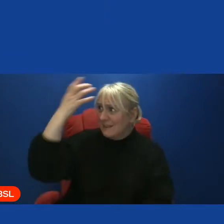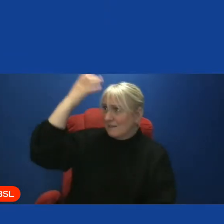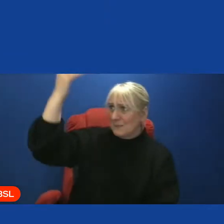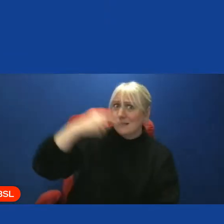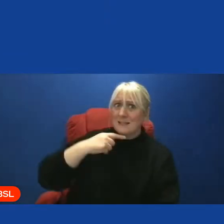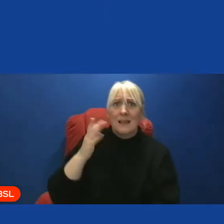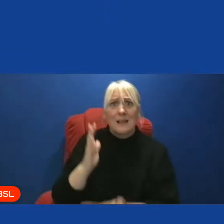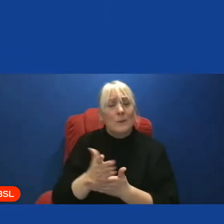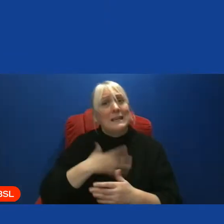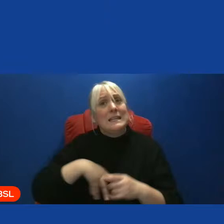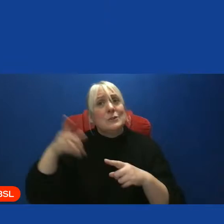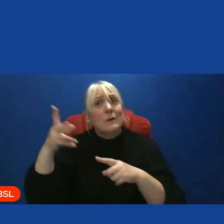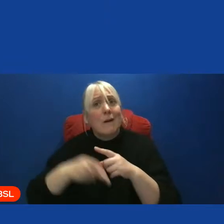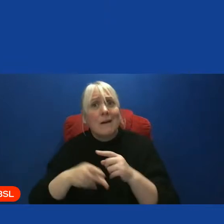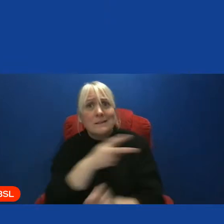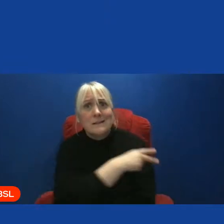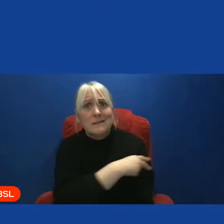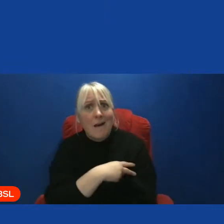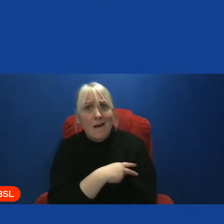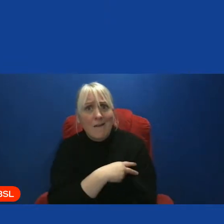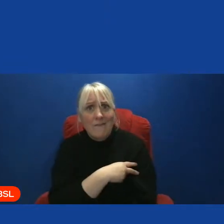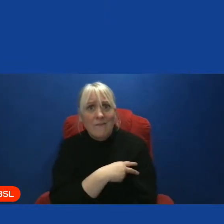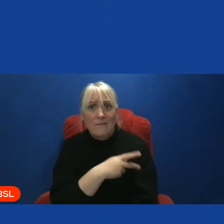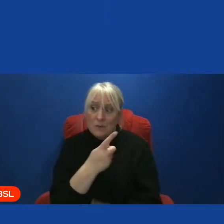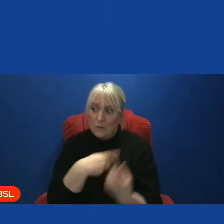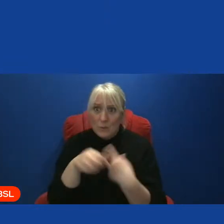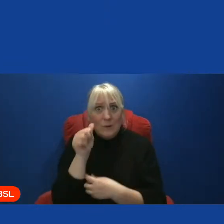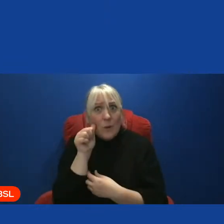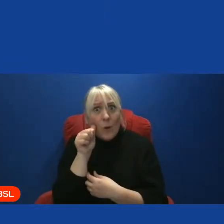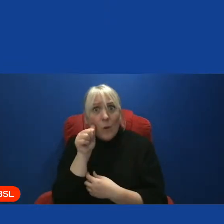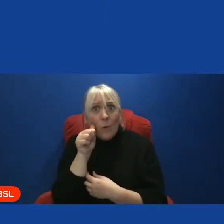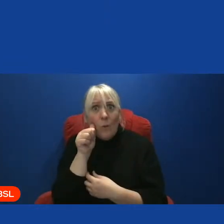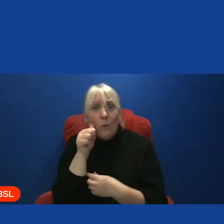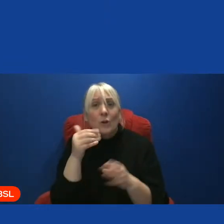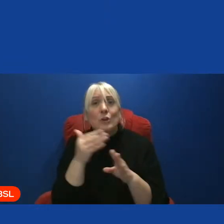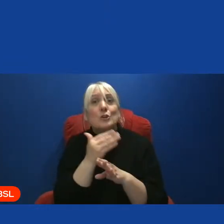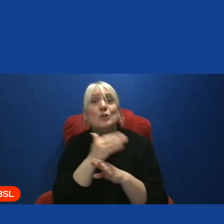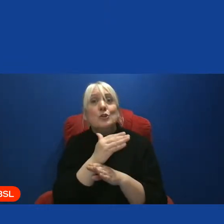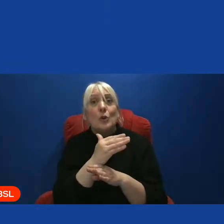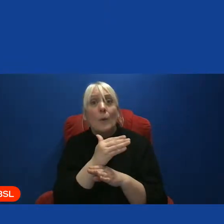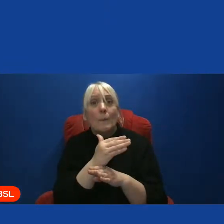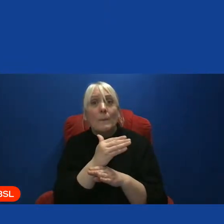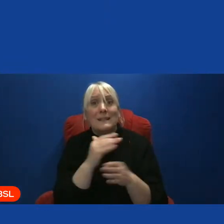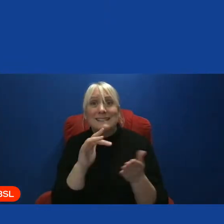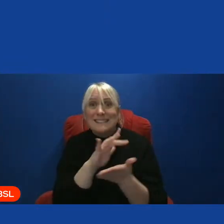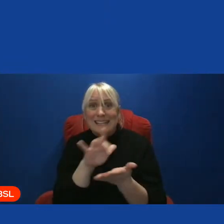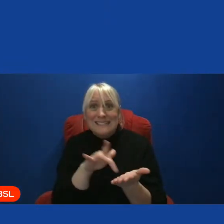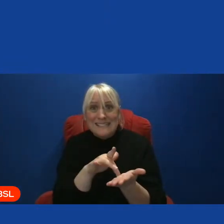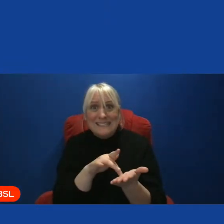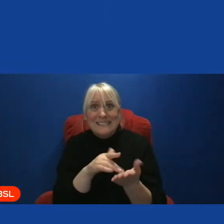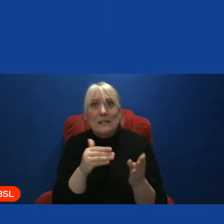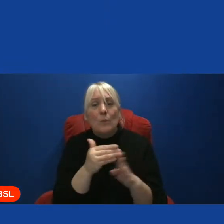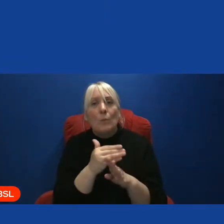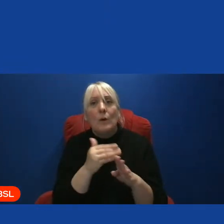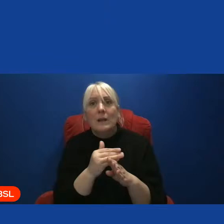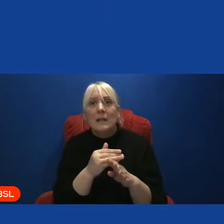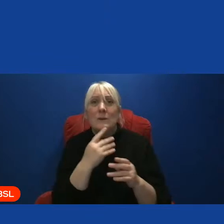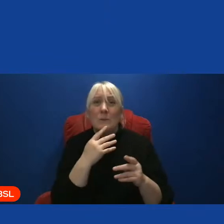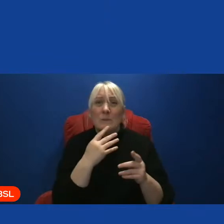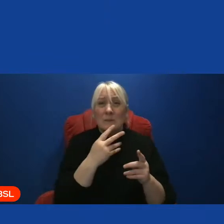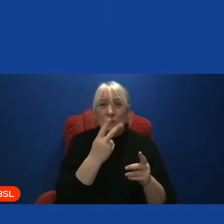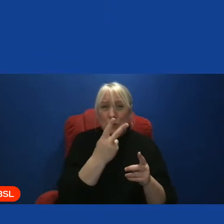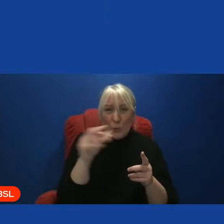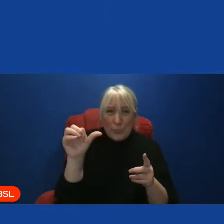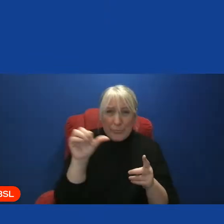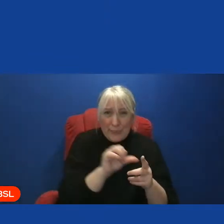cut staff. We know that members in our job centres are working with up to 2,000 in their caseload, up to